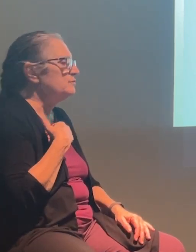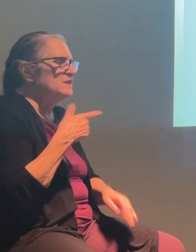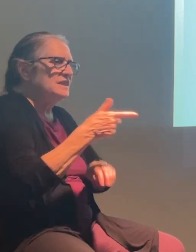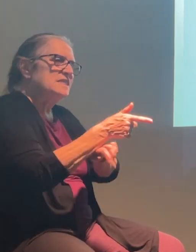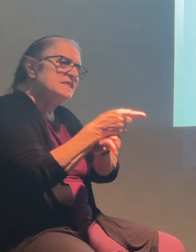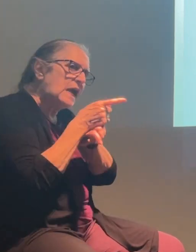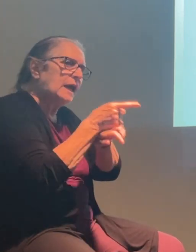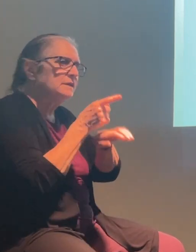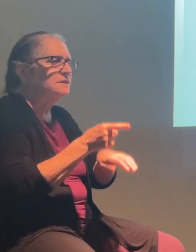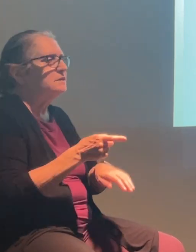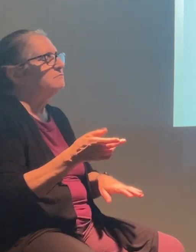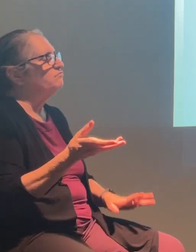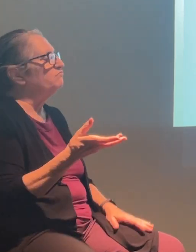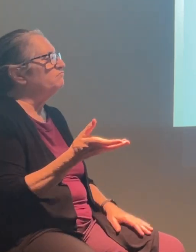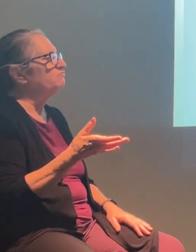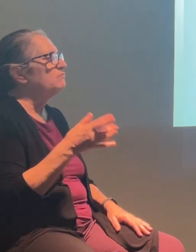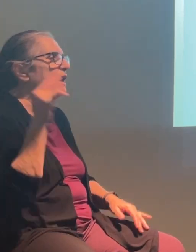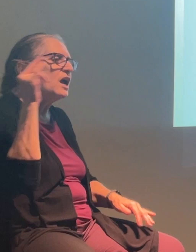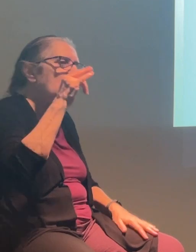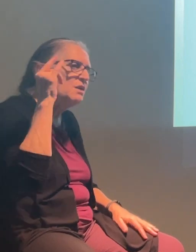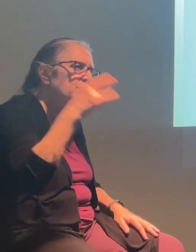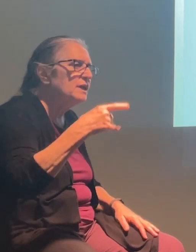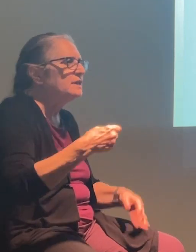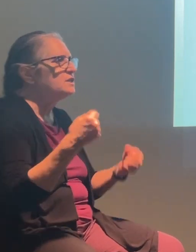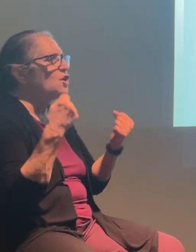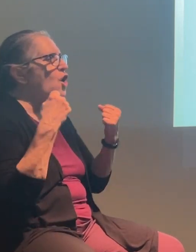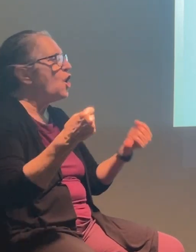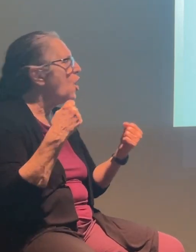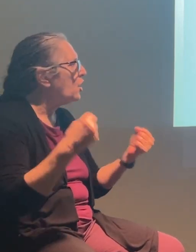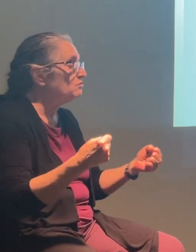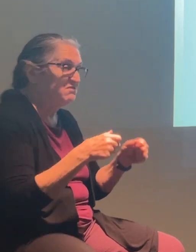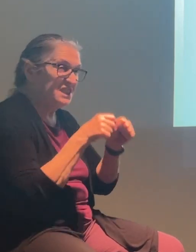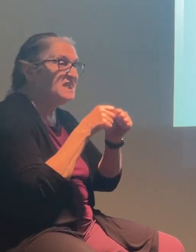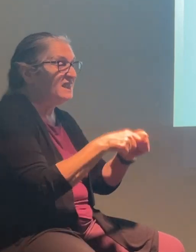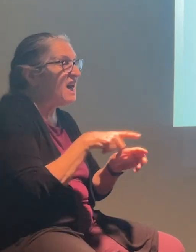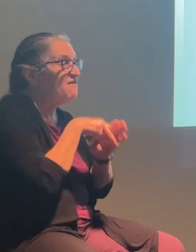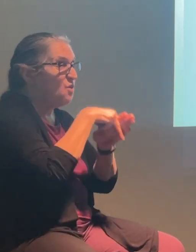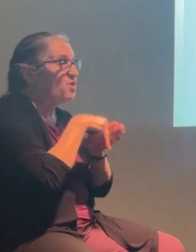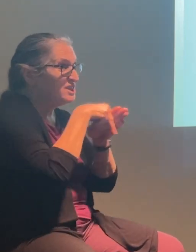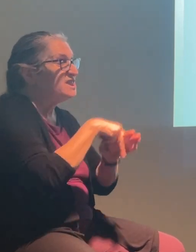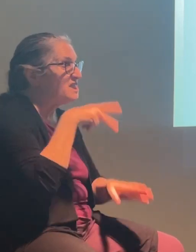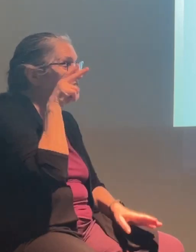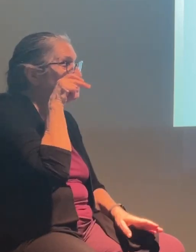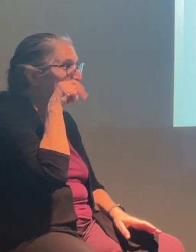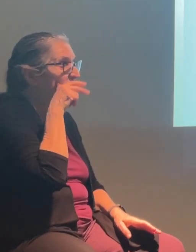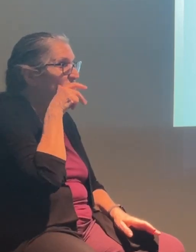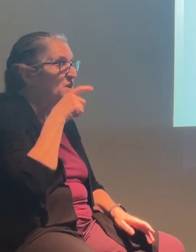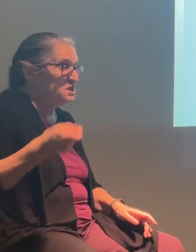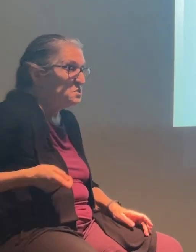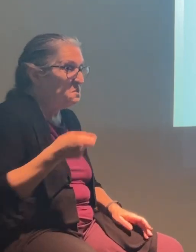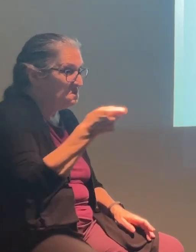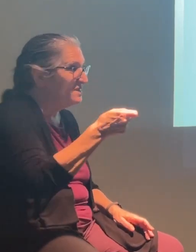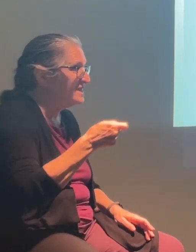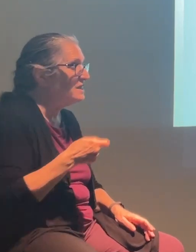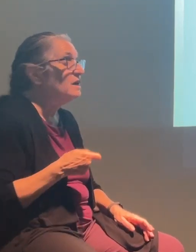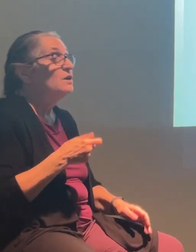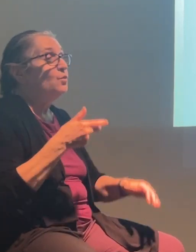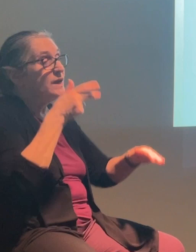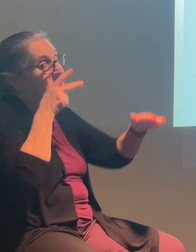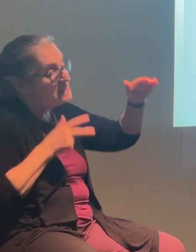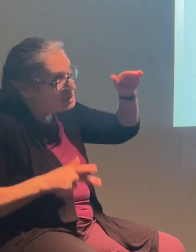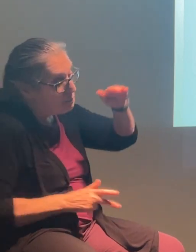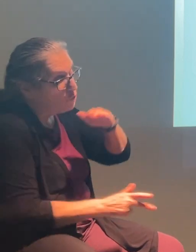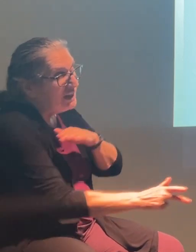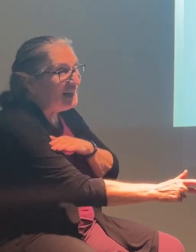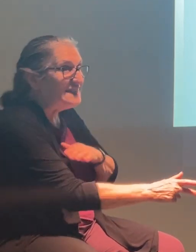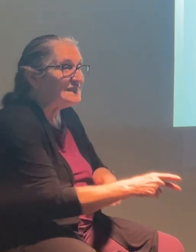tanks, airplanes, cars, still horses with soldiers and swords, which is very odd. Submarines, we